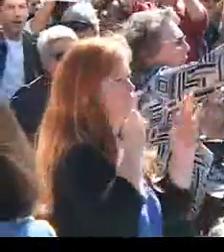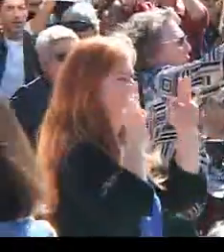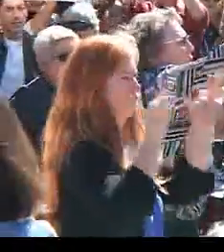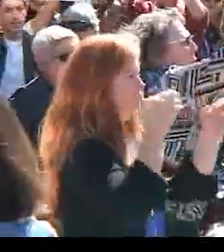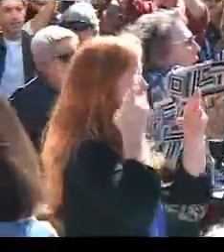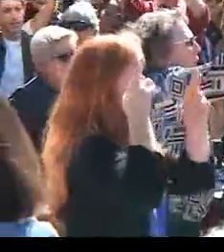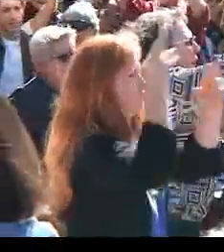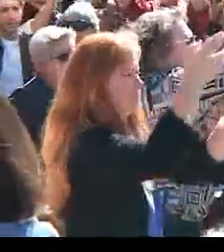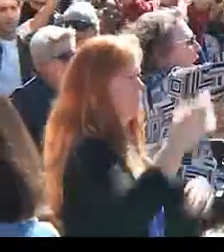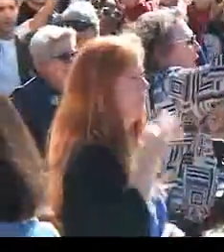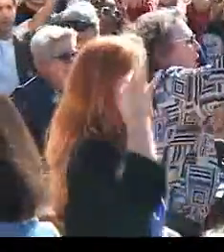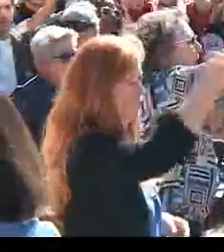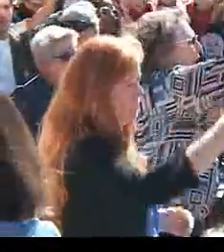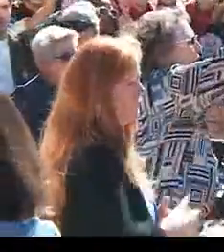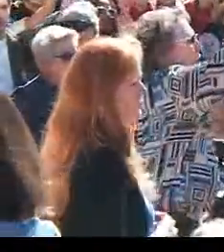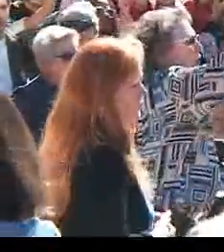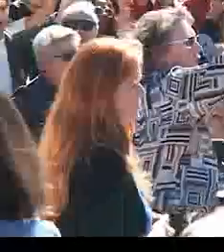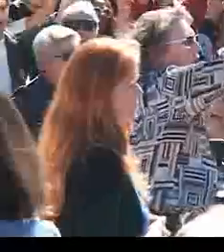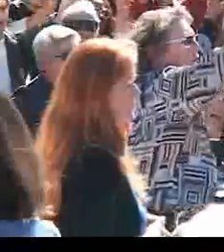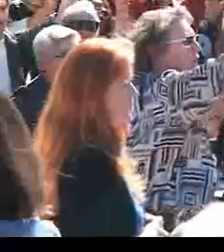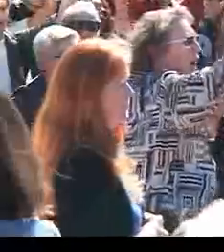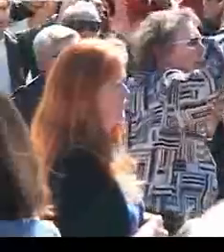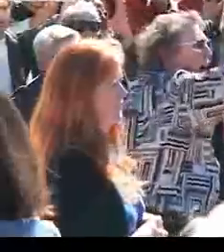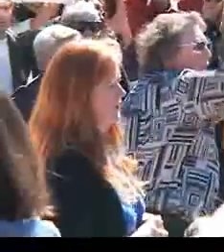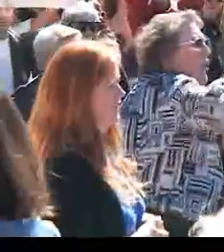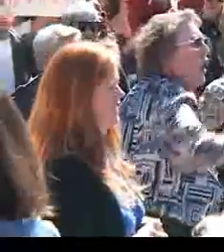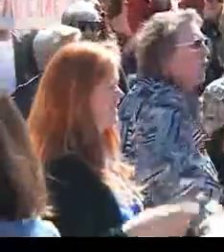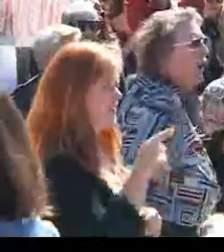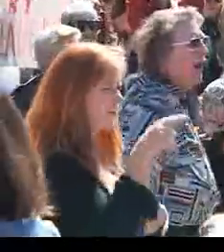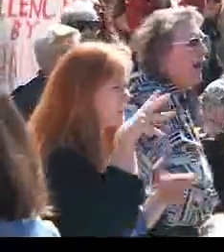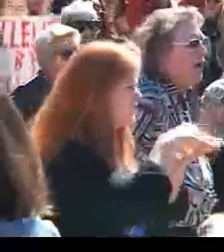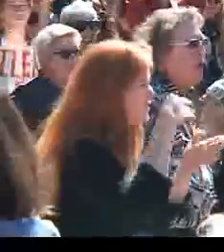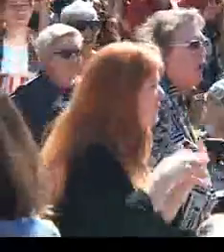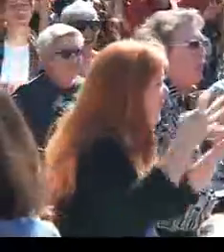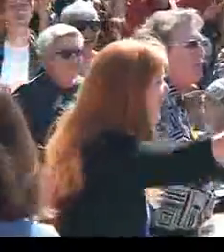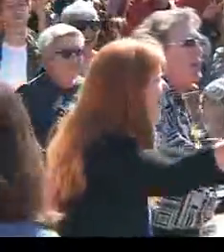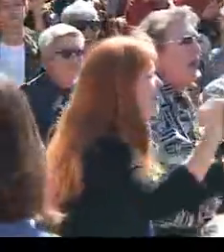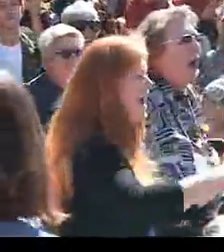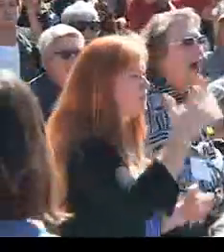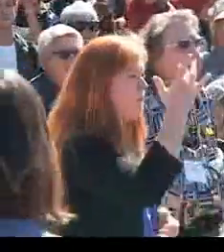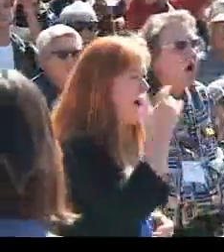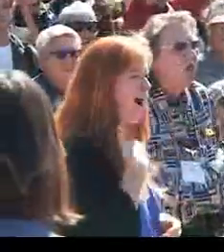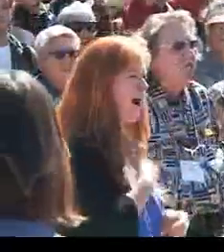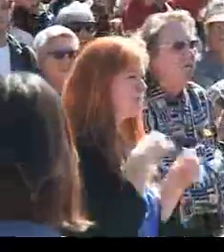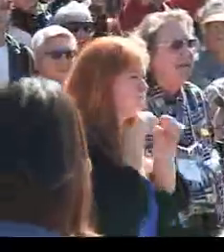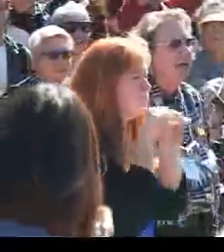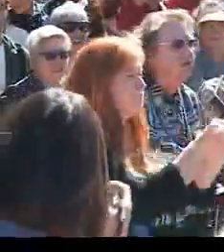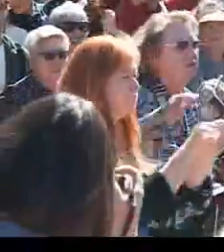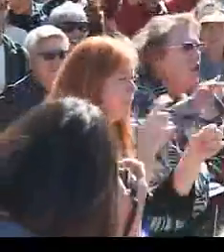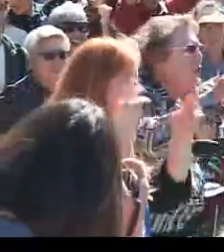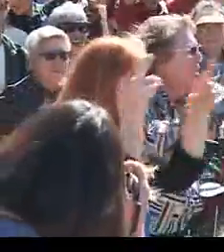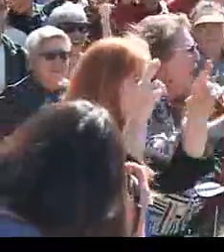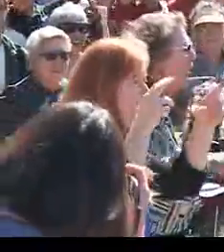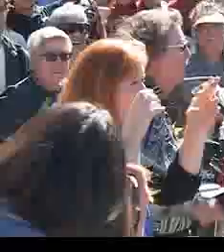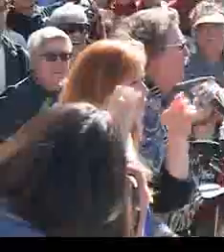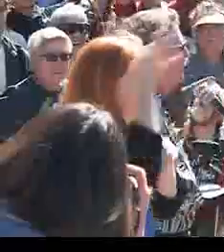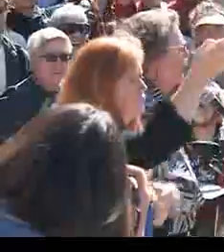Look at you out there. Look at you students out there. You're why I'm hopeful. I'm hopeful because